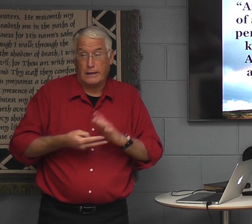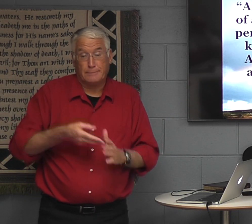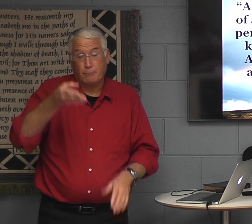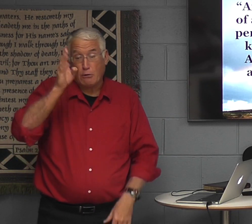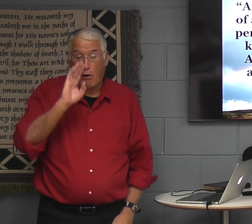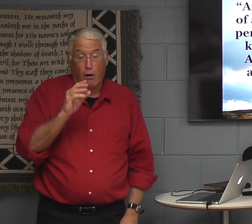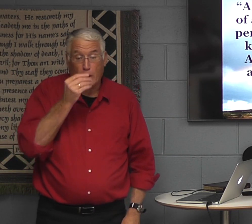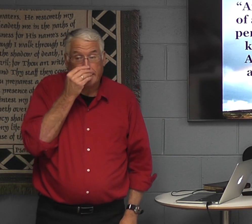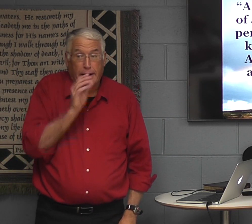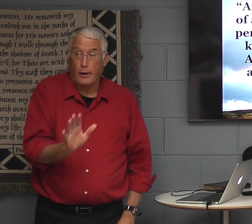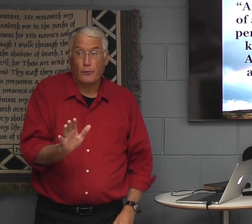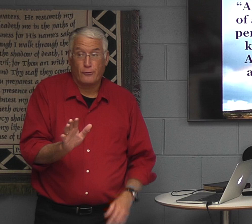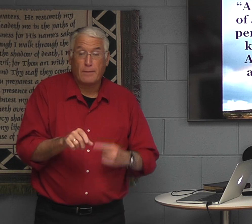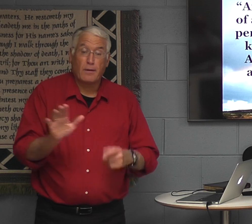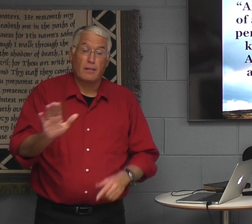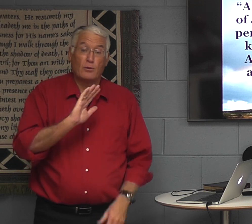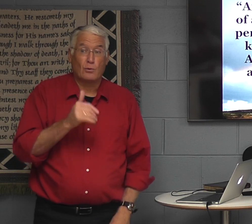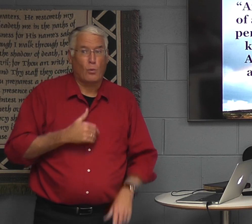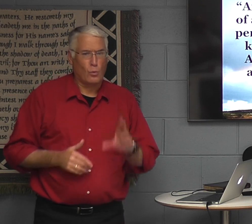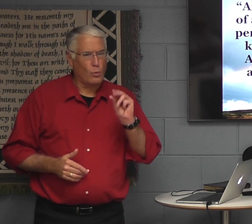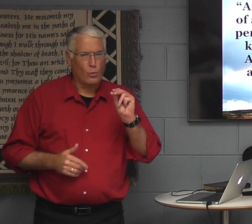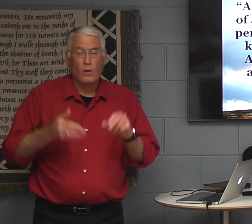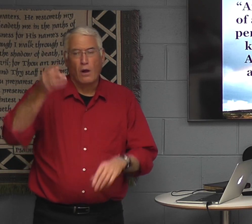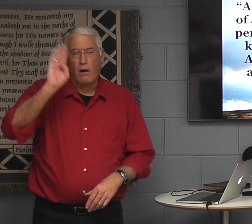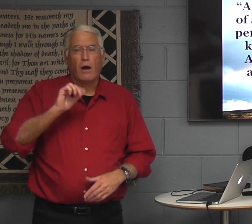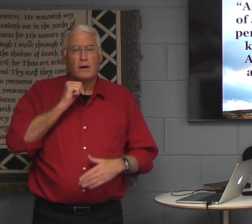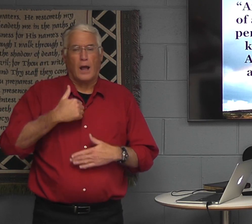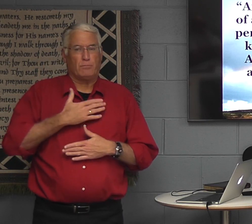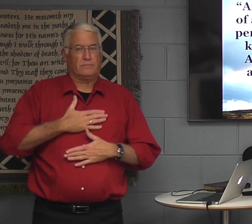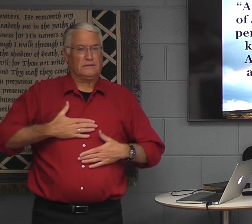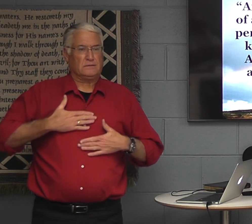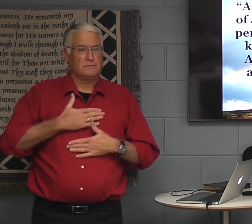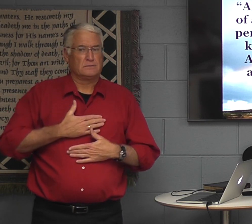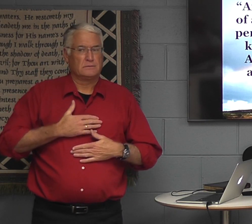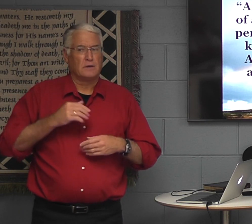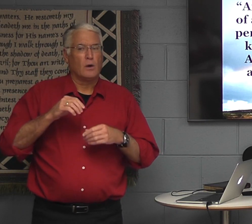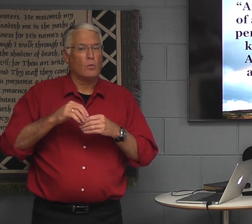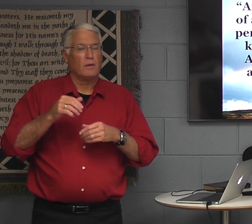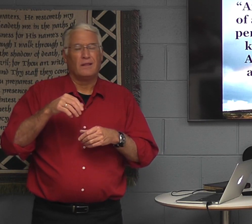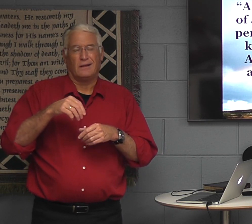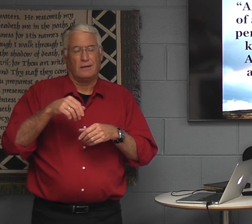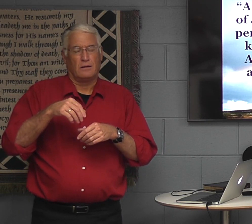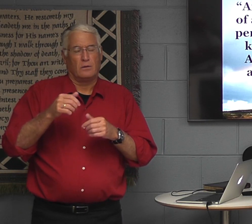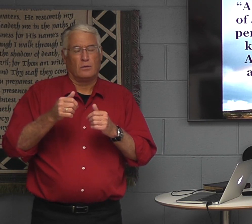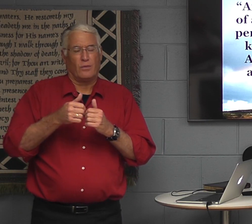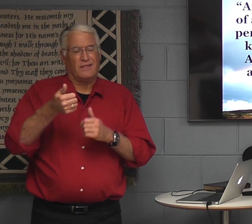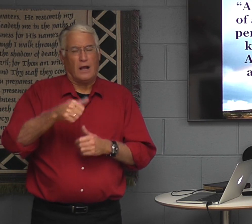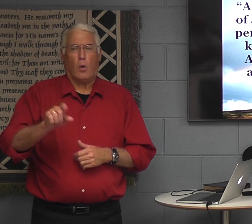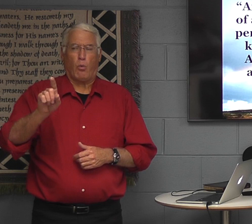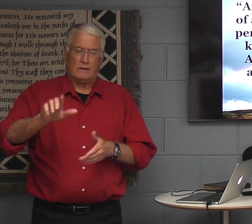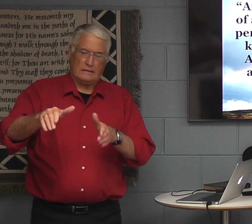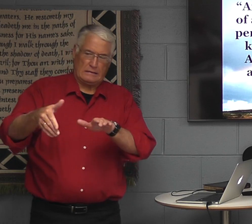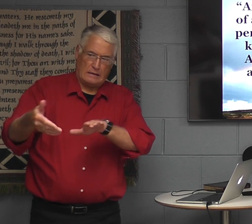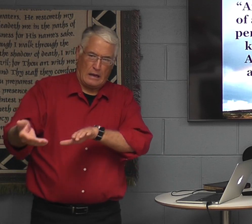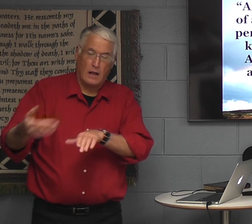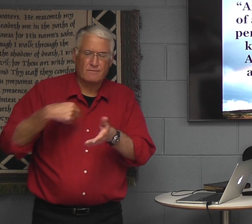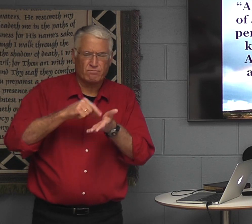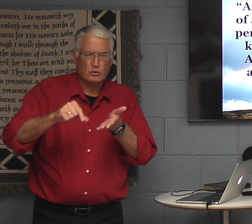matter. It doesn't mean that God doesn't care about their soul. I mean, God is not pleased with